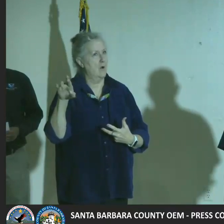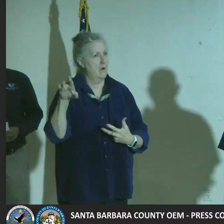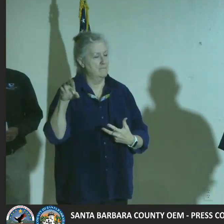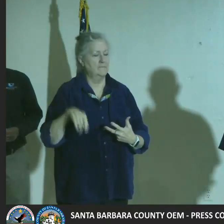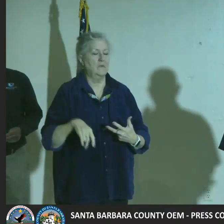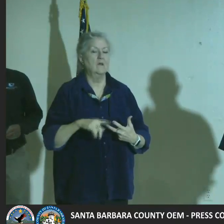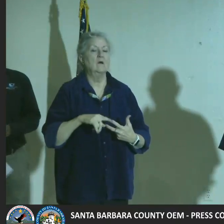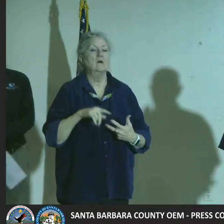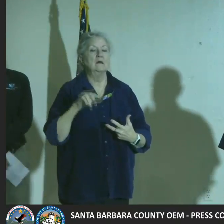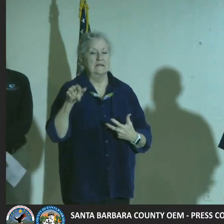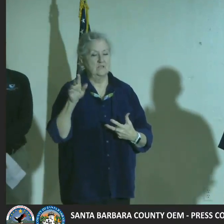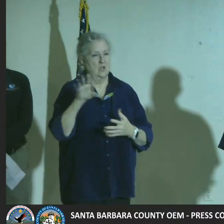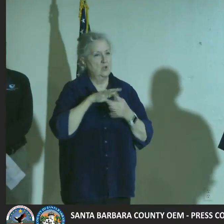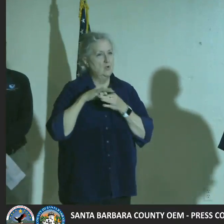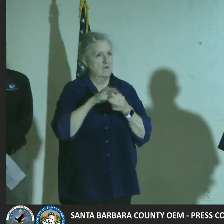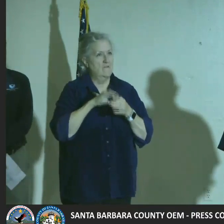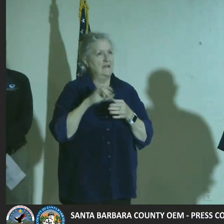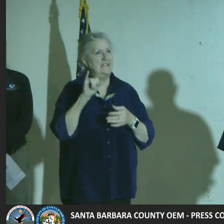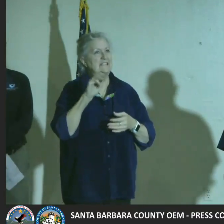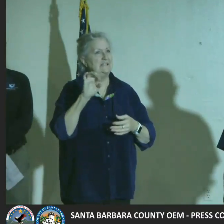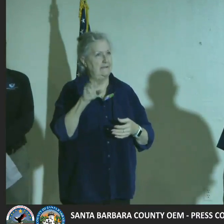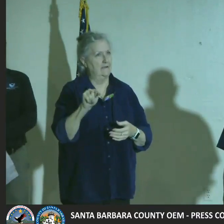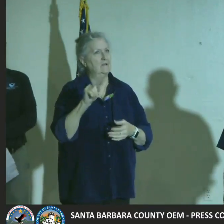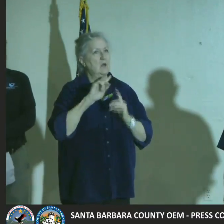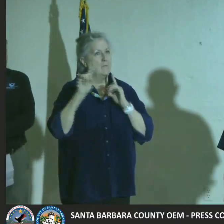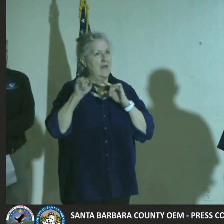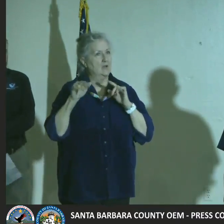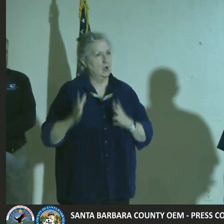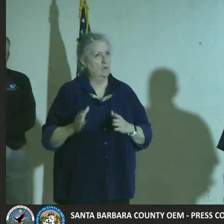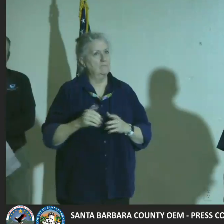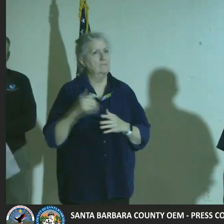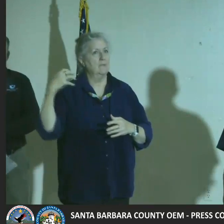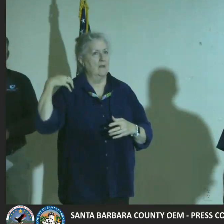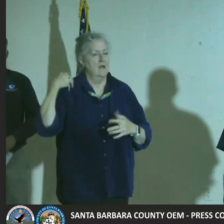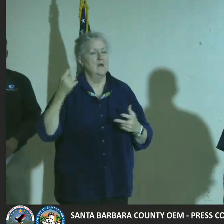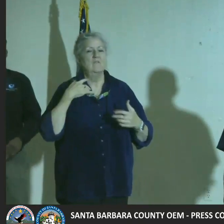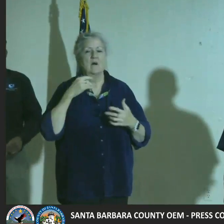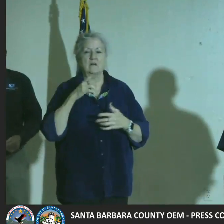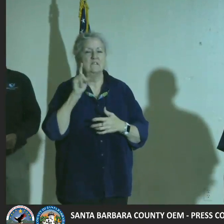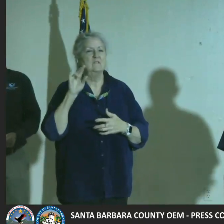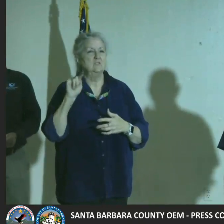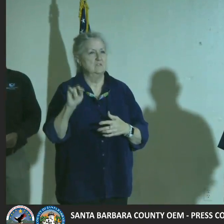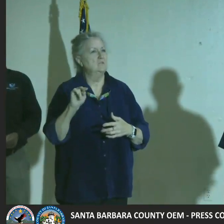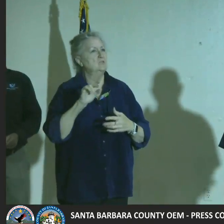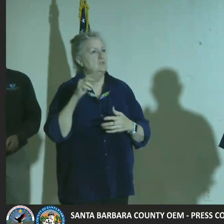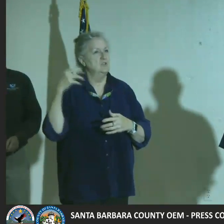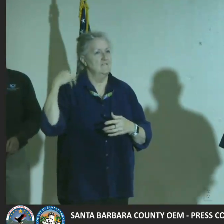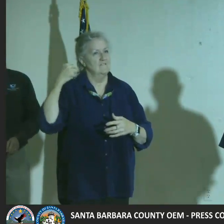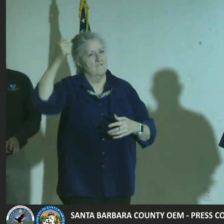Taylor. He's our Unified Incident Commander, Division Chief for Montecito Fire District.